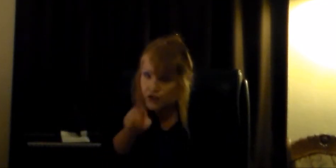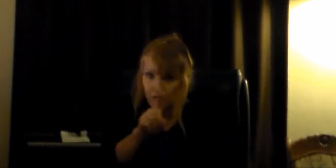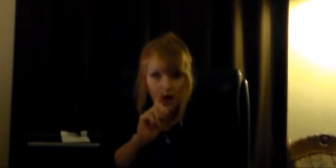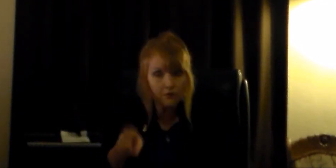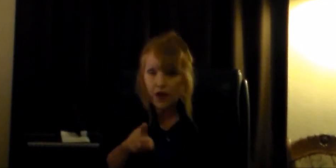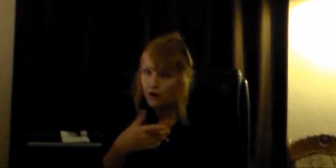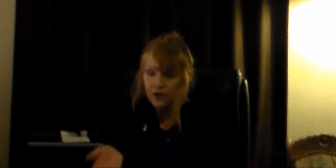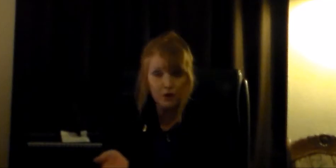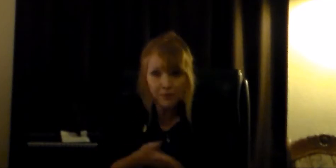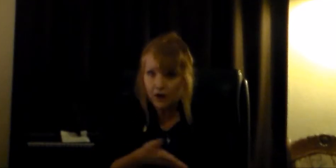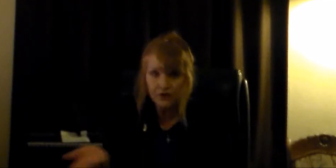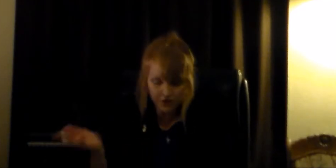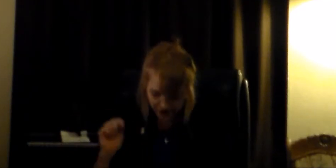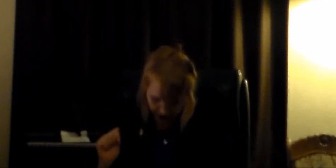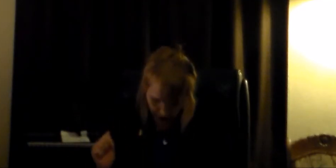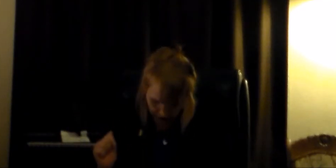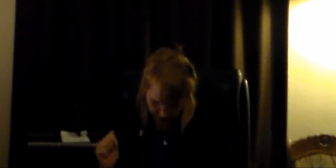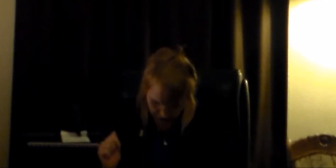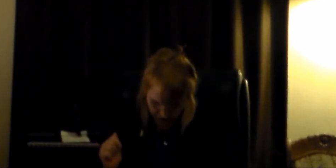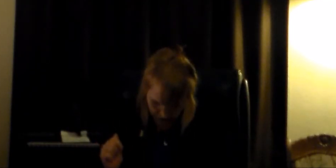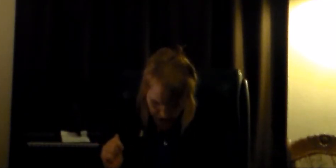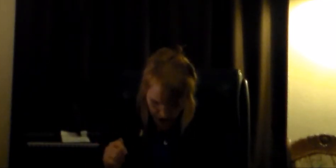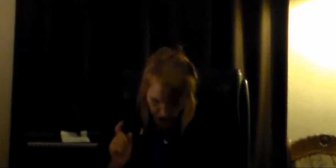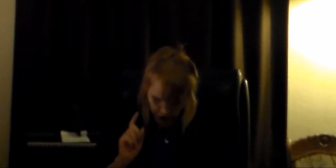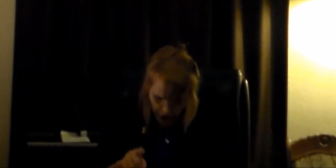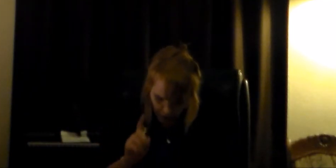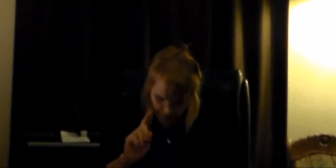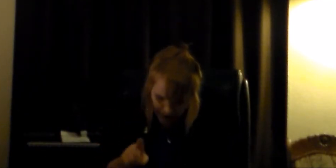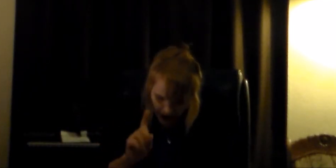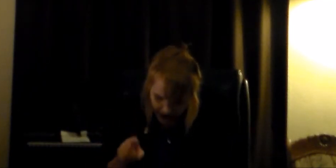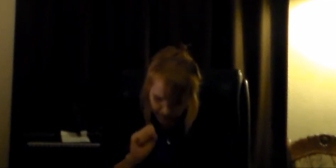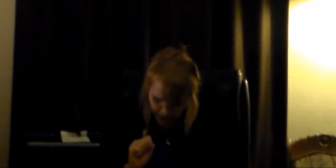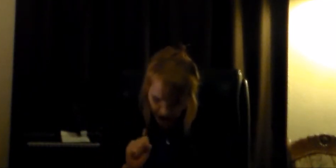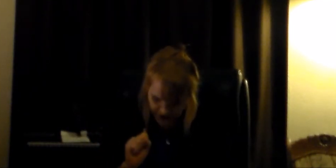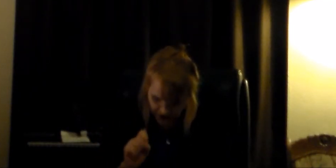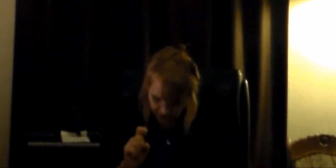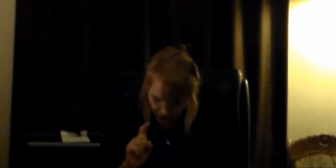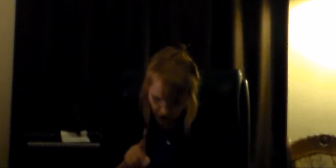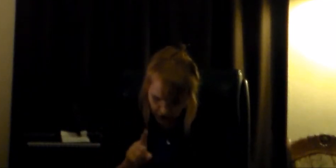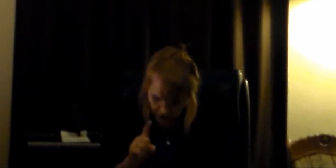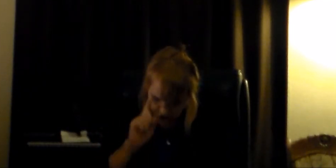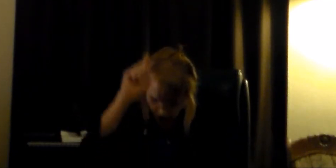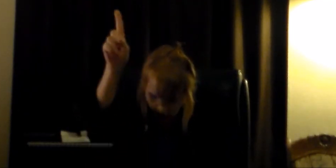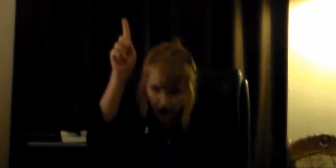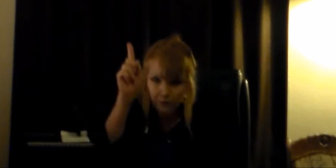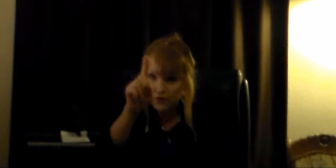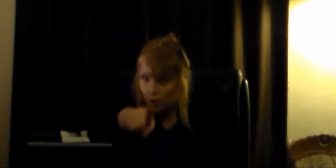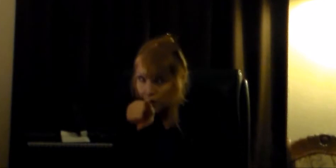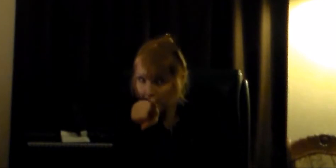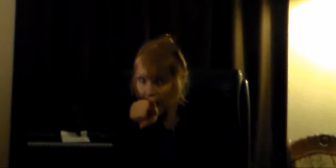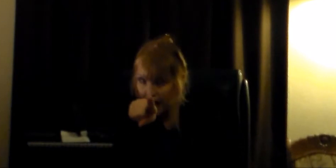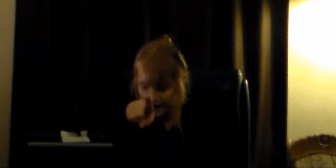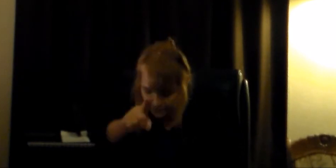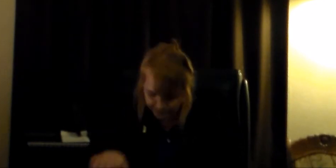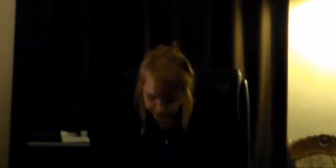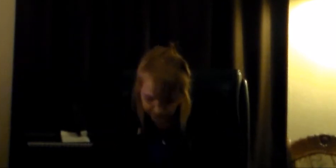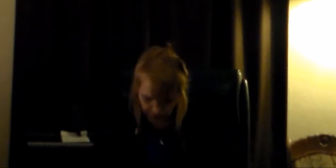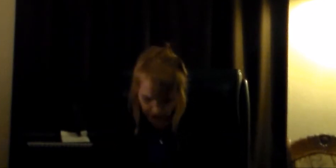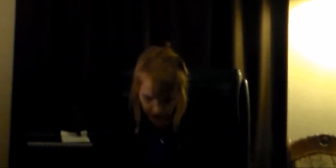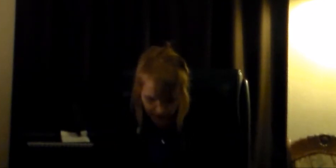your own. No, you don't belong to yourself. You were bought at a price, therefore honor God with your body.